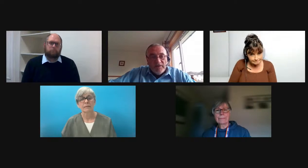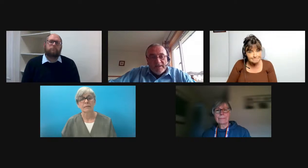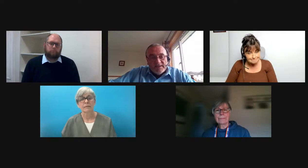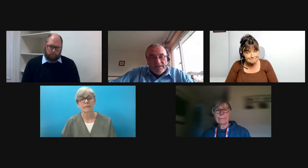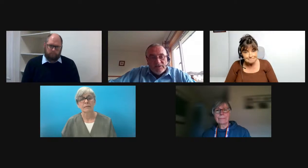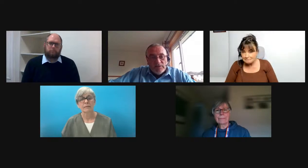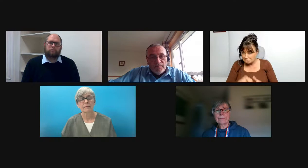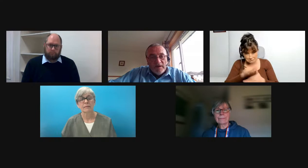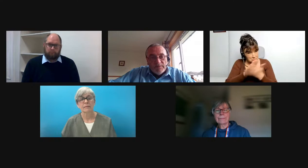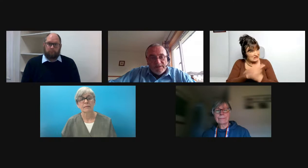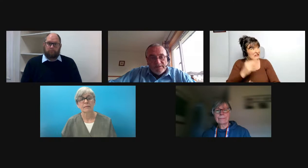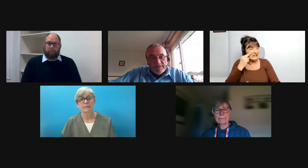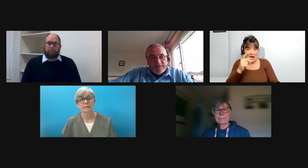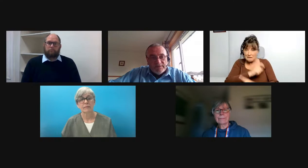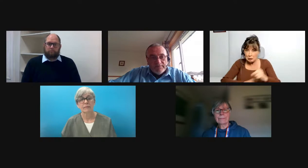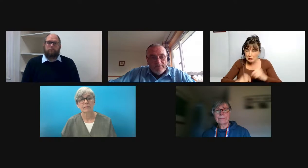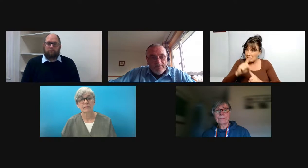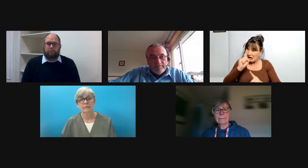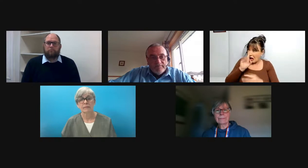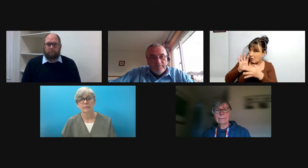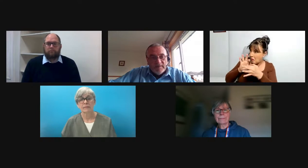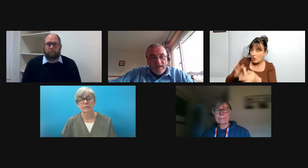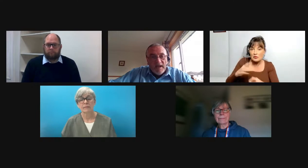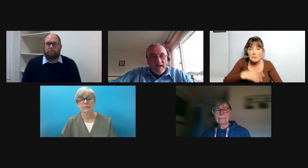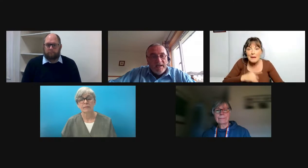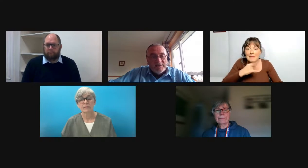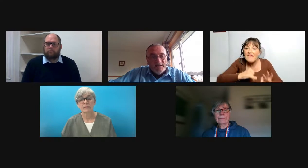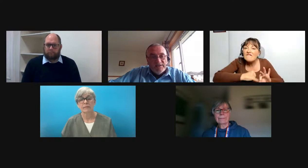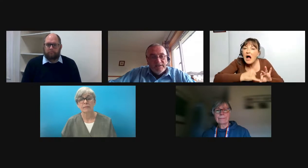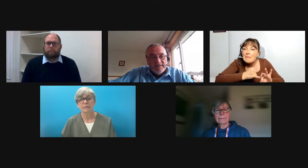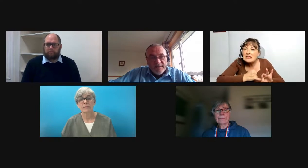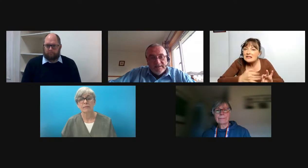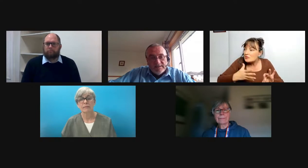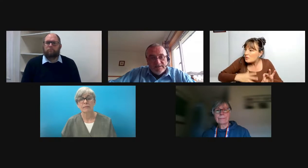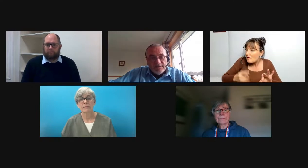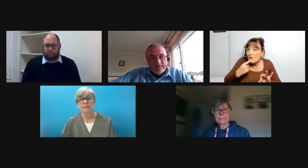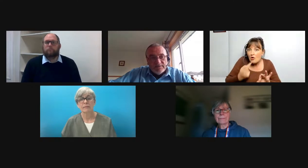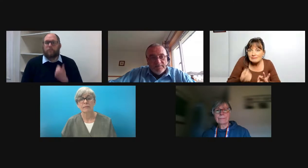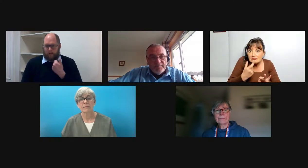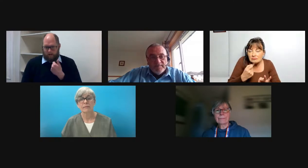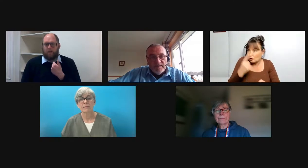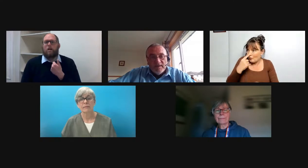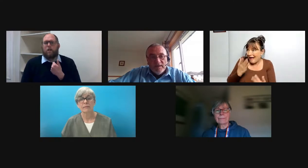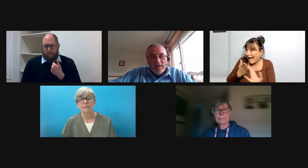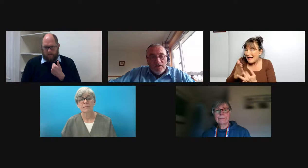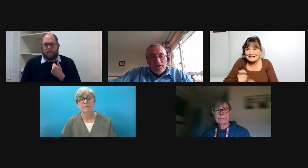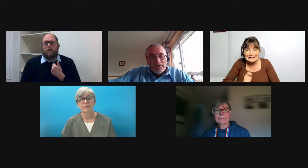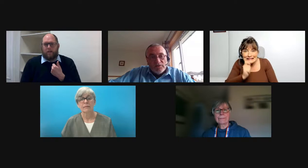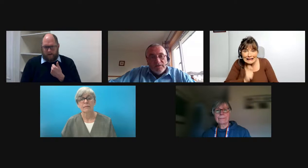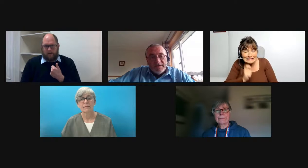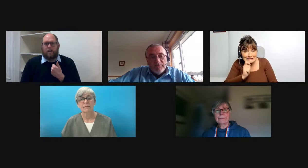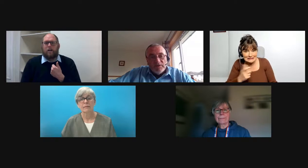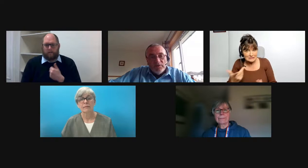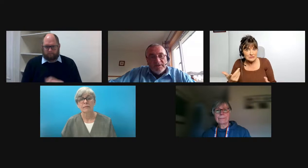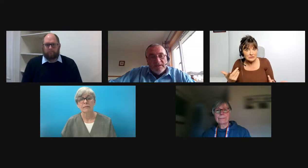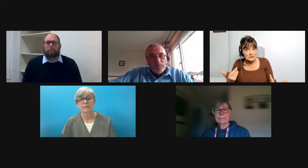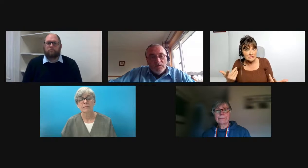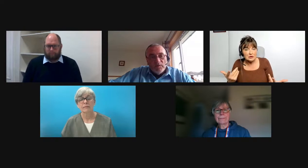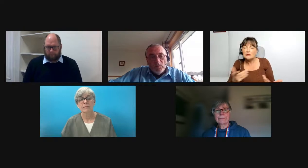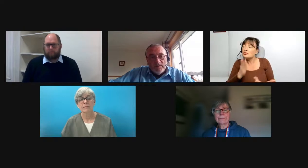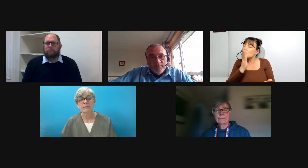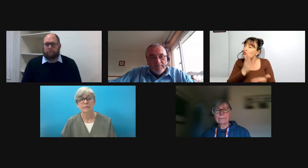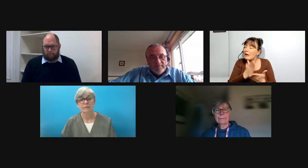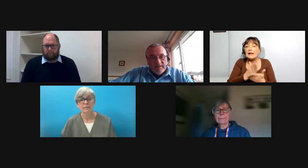You can have access to pharmacists and access to dentists. So the time to